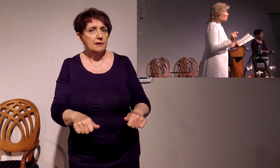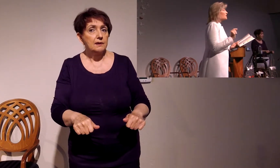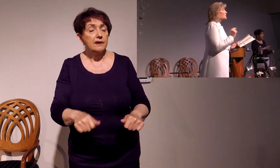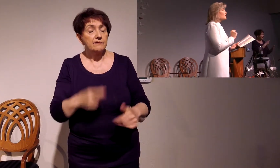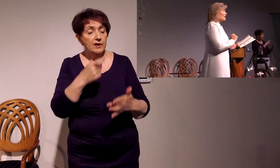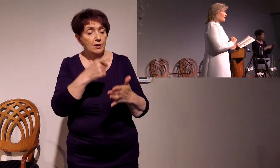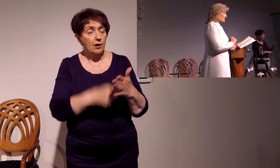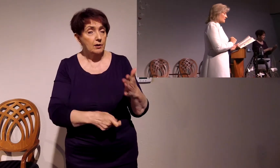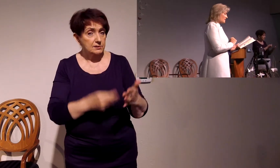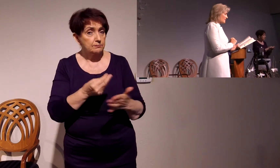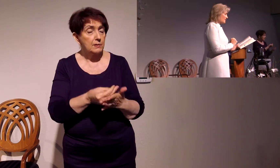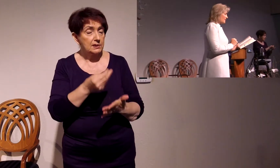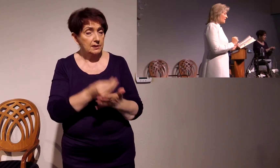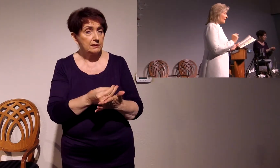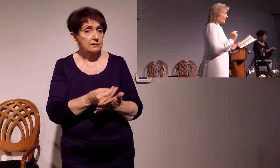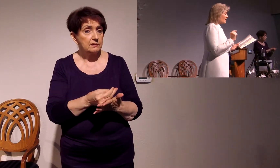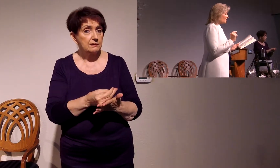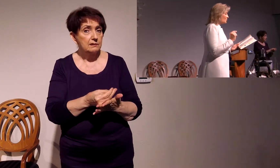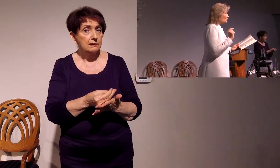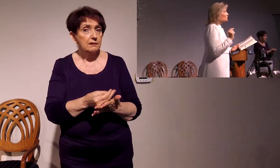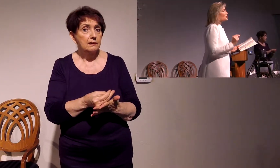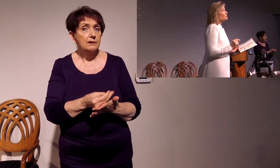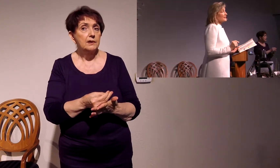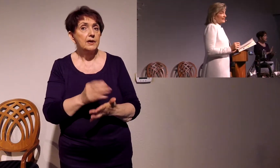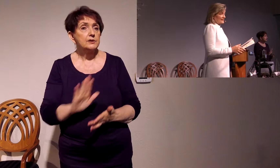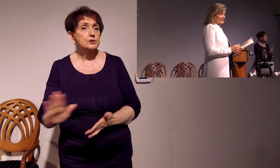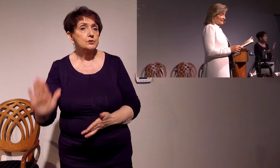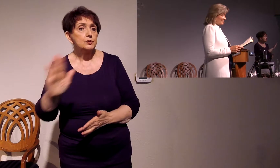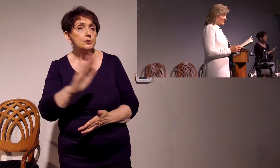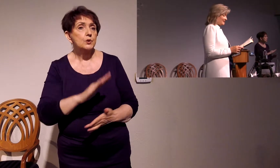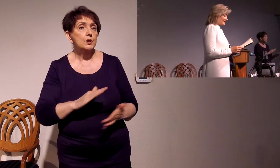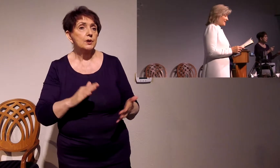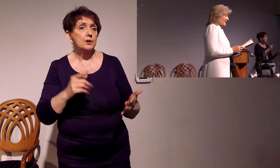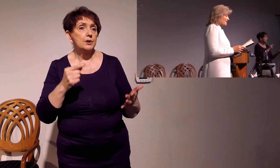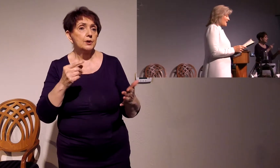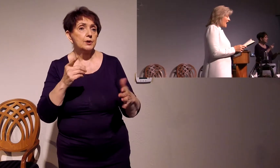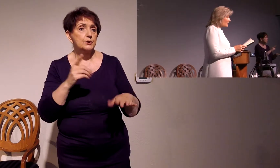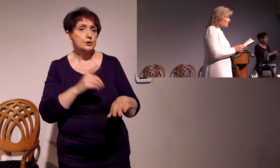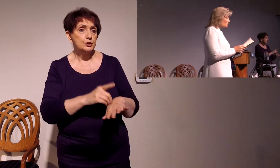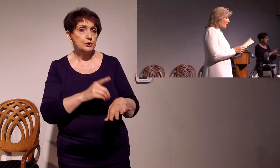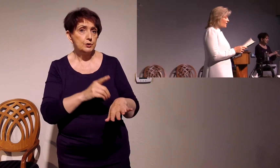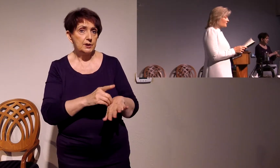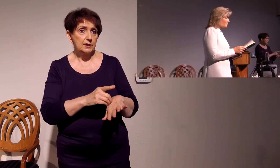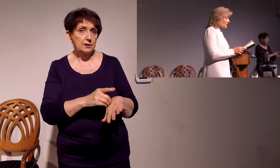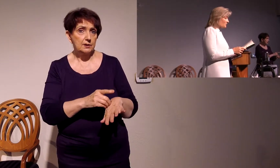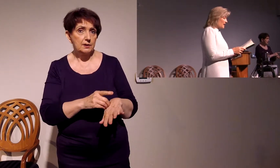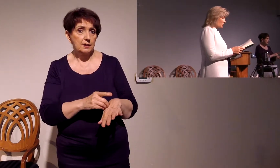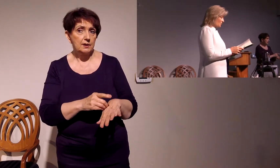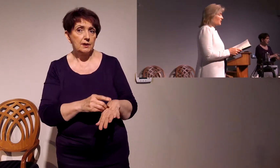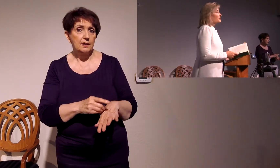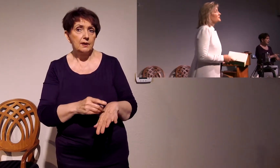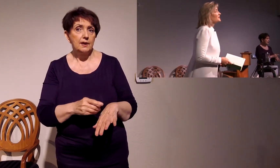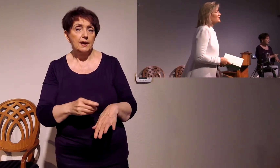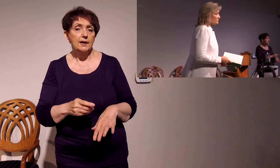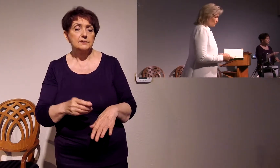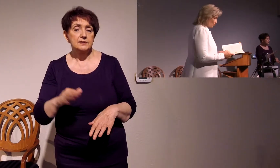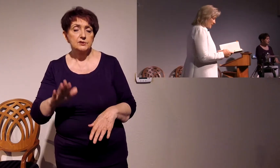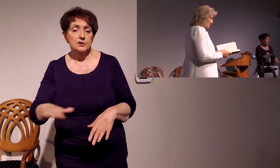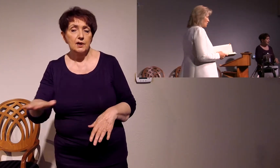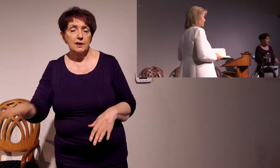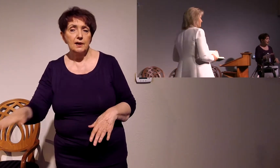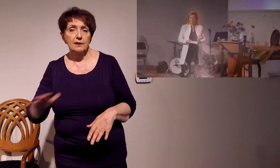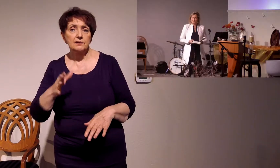money, which it does, it is your duty as a hallowed child of Mother Nature to